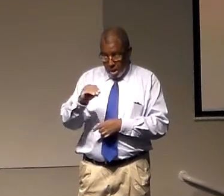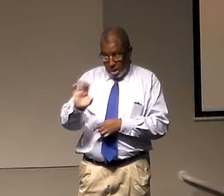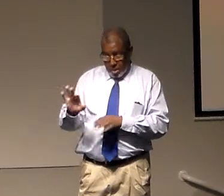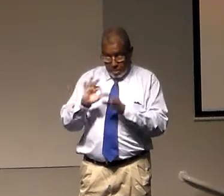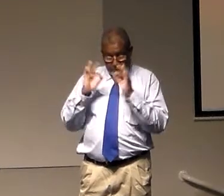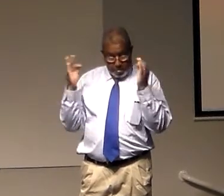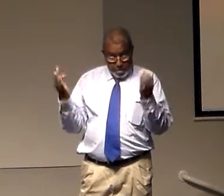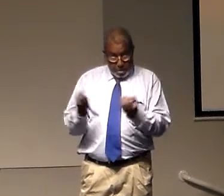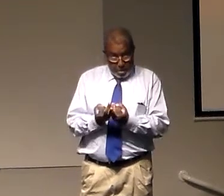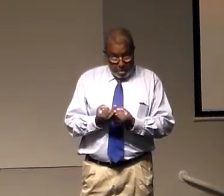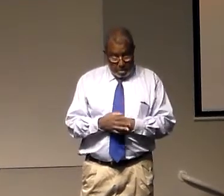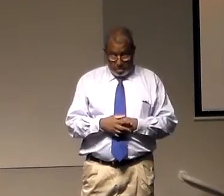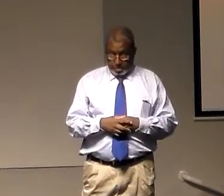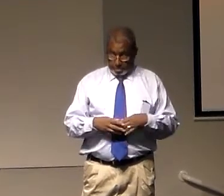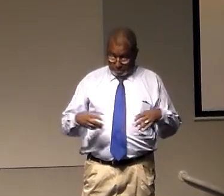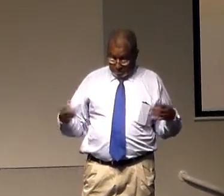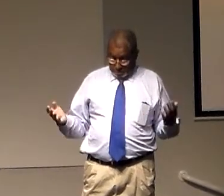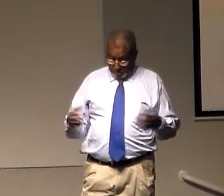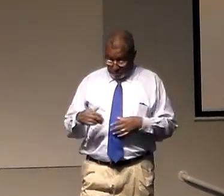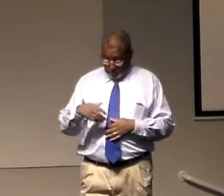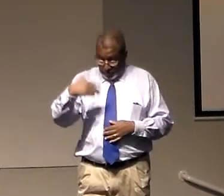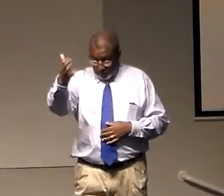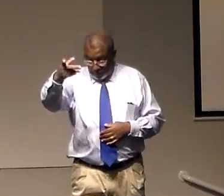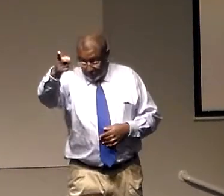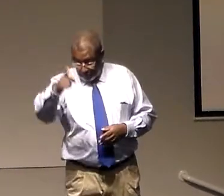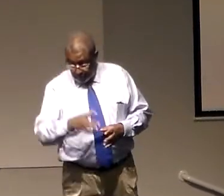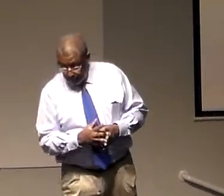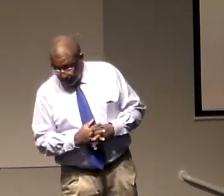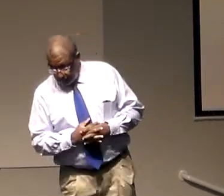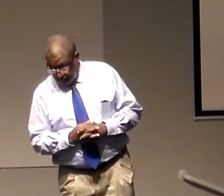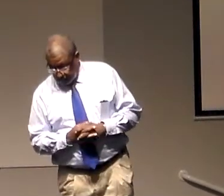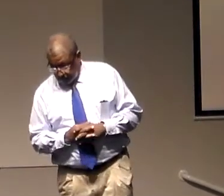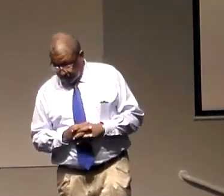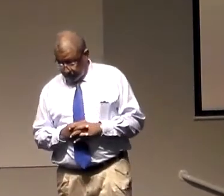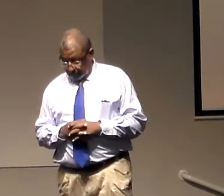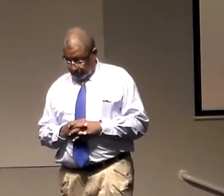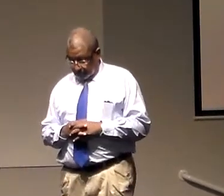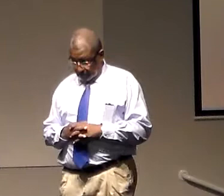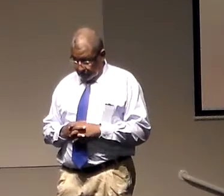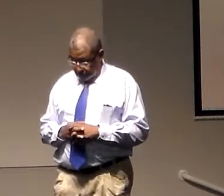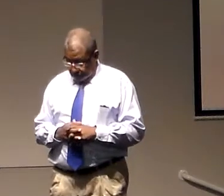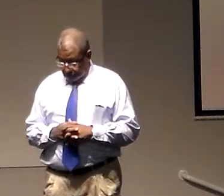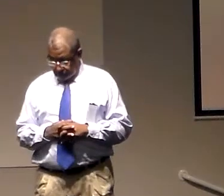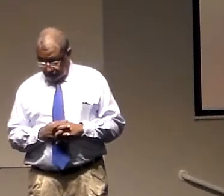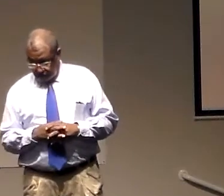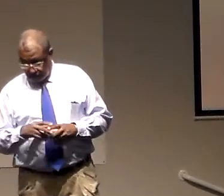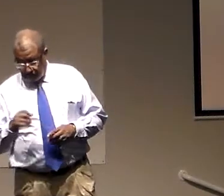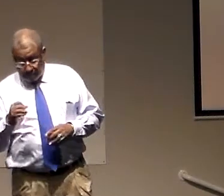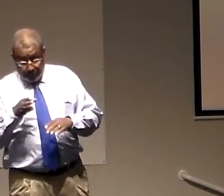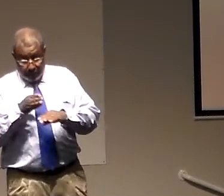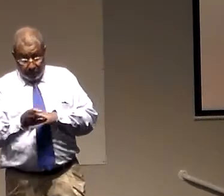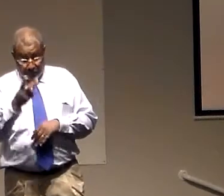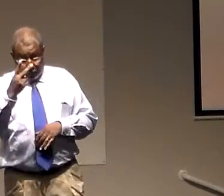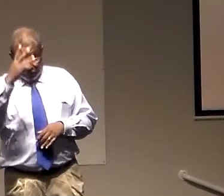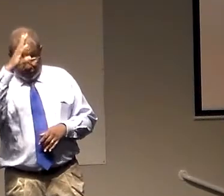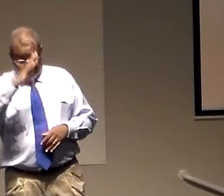men, Lot, and led Lot and his family safely out of the city. The Lord was kind enough. So